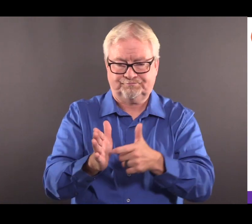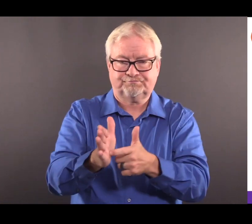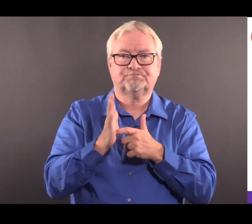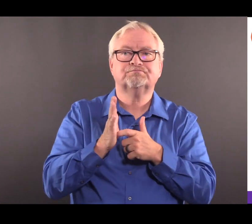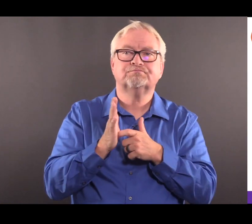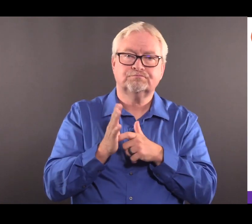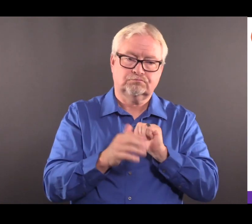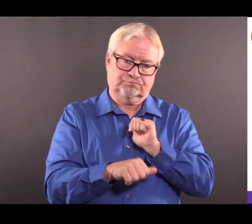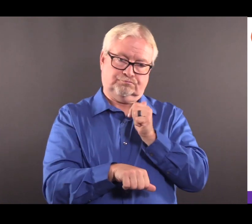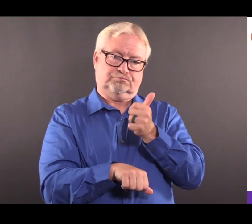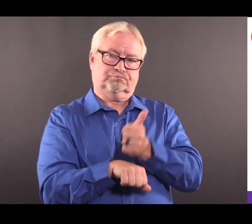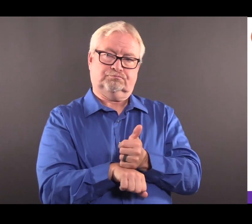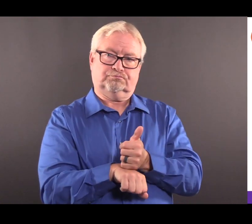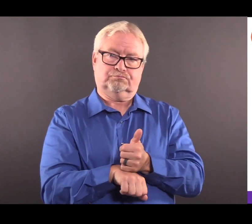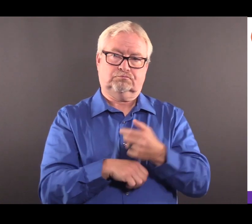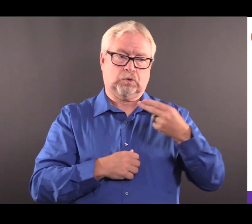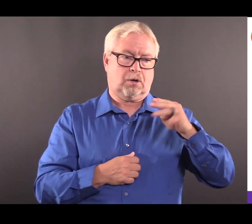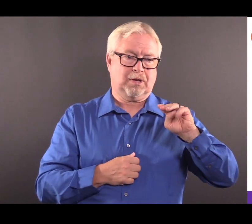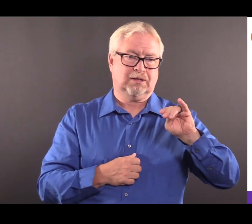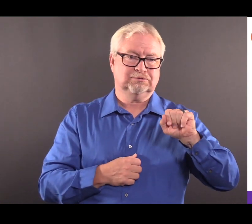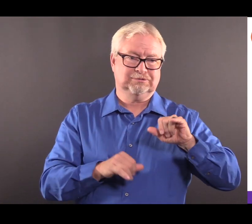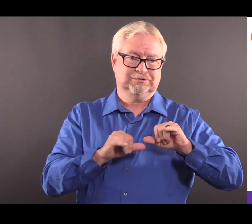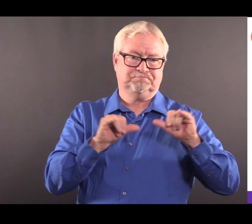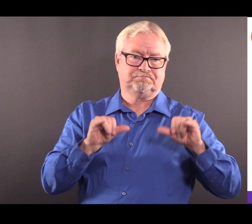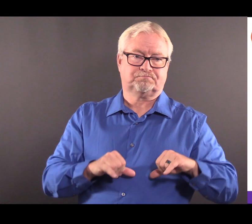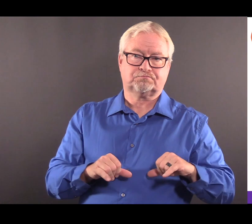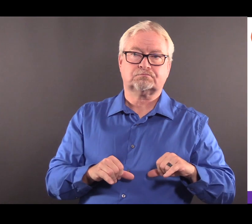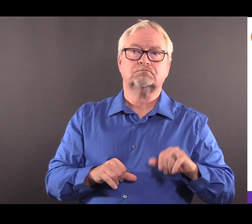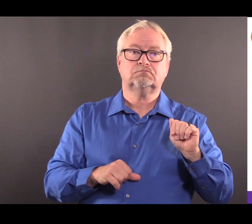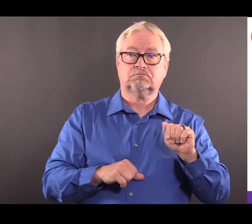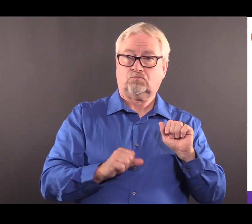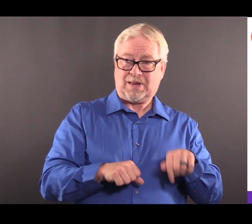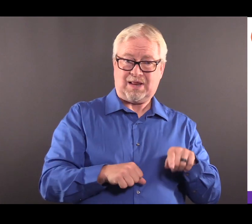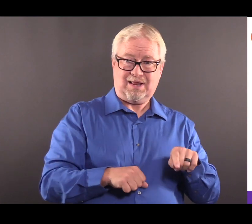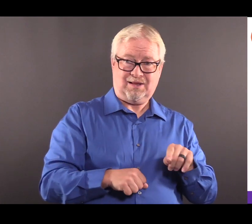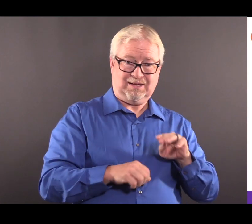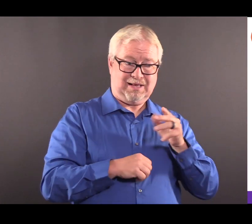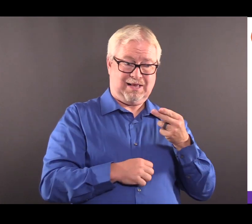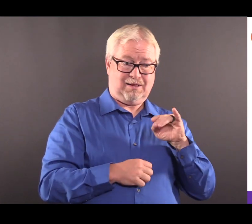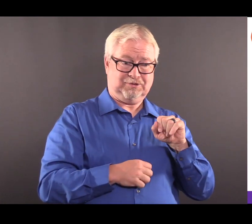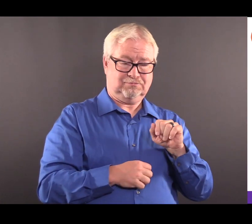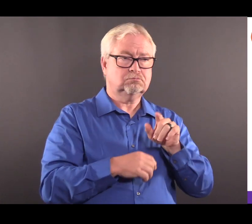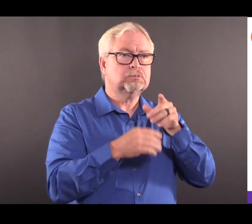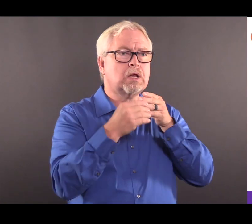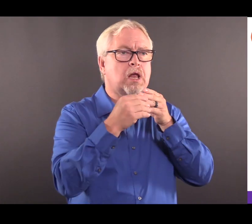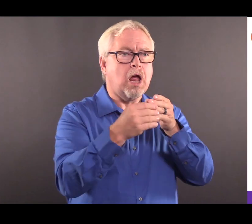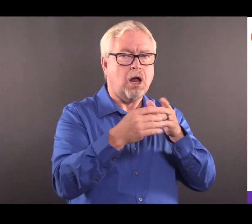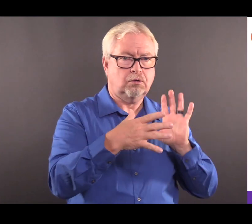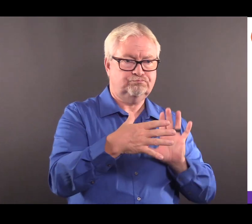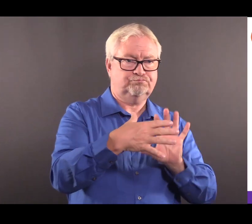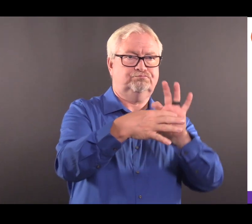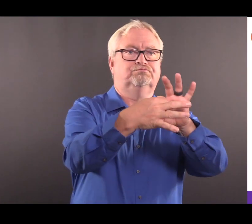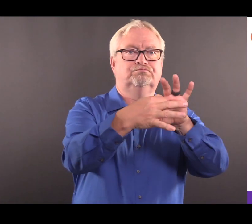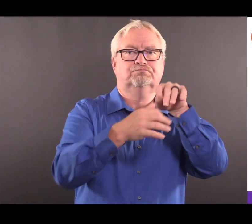continuum of care, or COC, is required to establish an HMIS system with